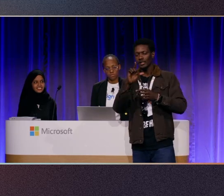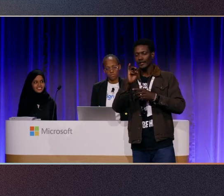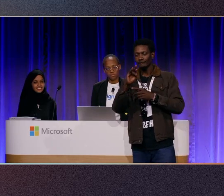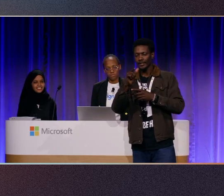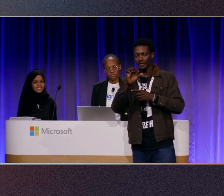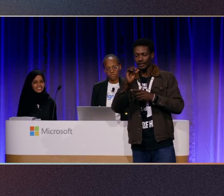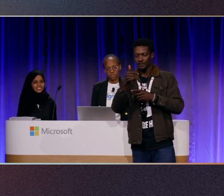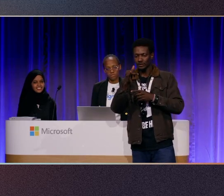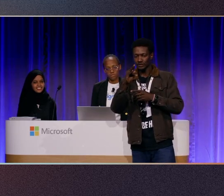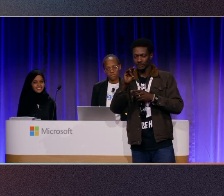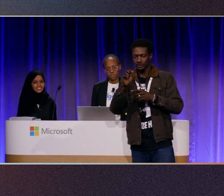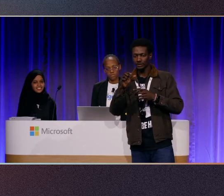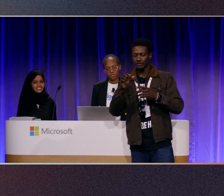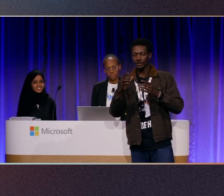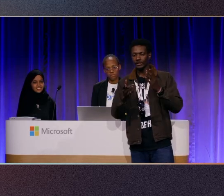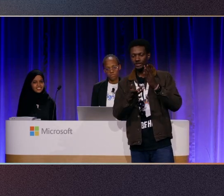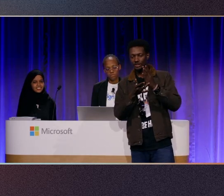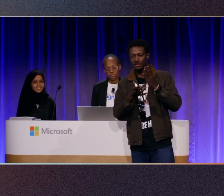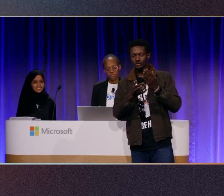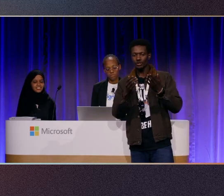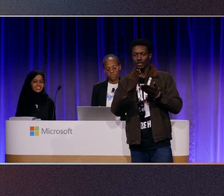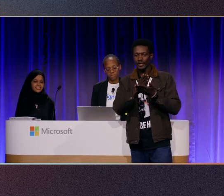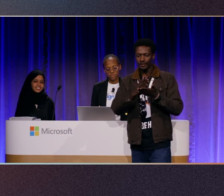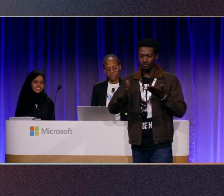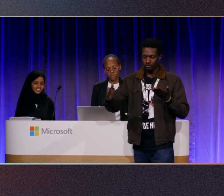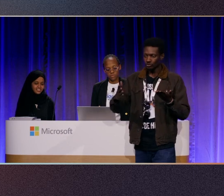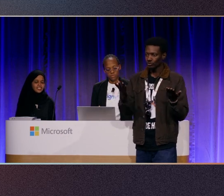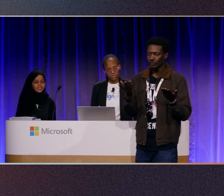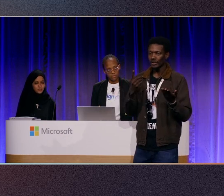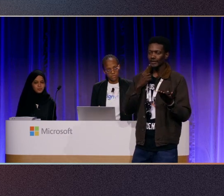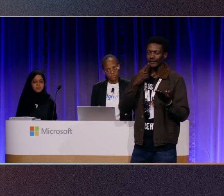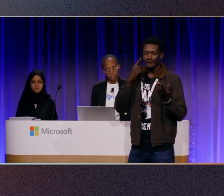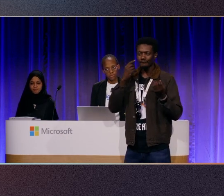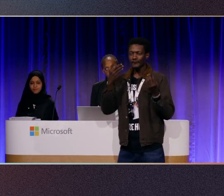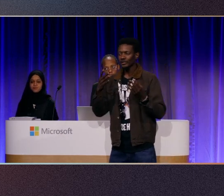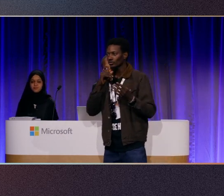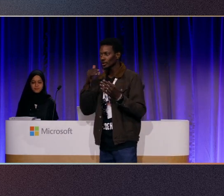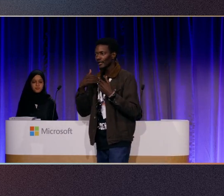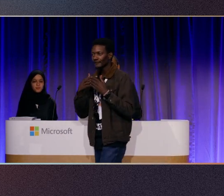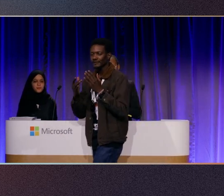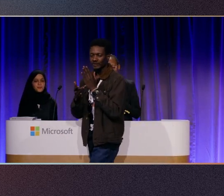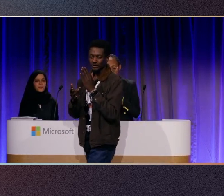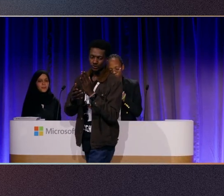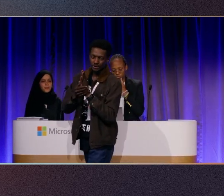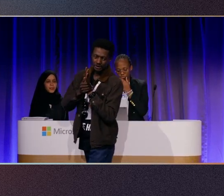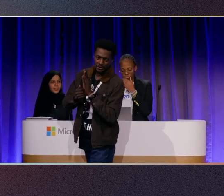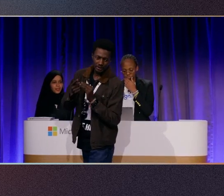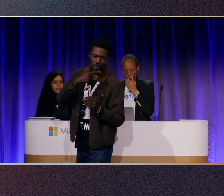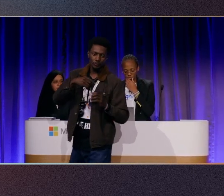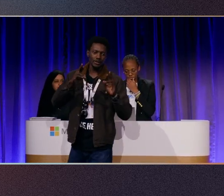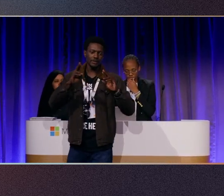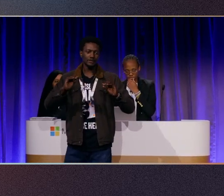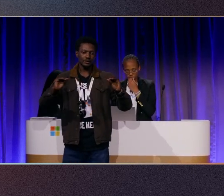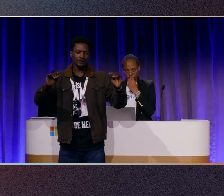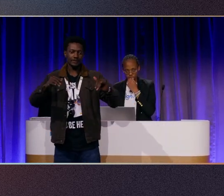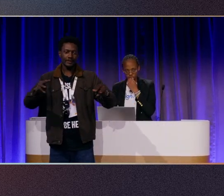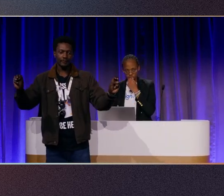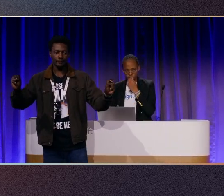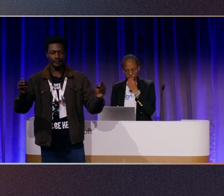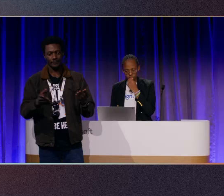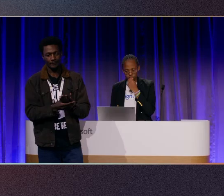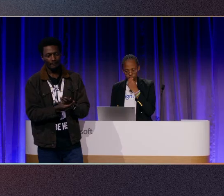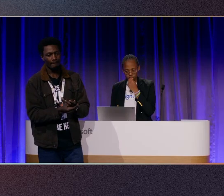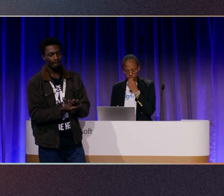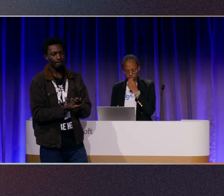The second issue is leveraging technology exclusion. A lot of deaf individuals don't have technical